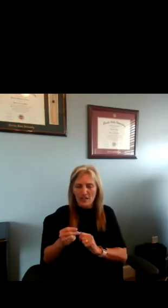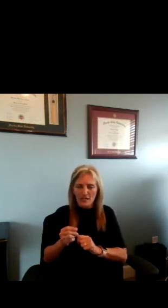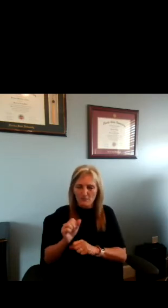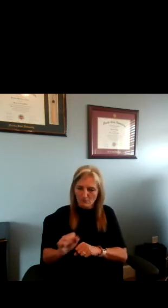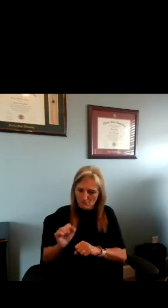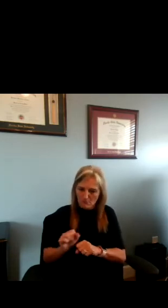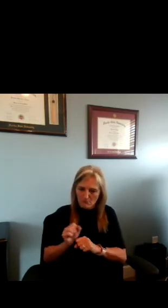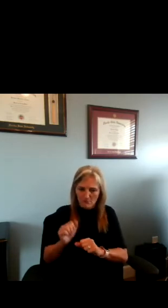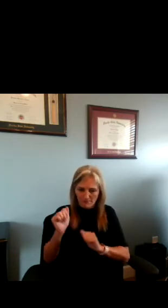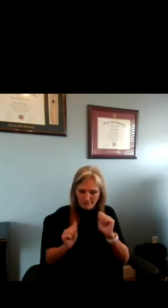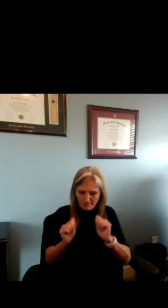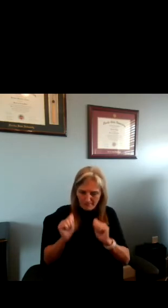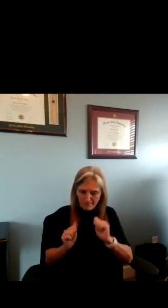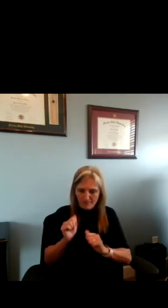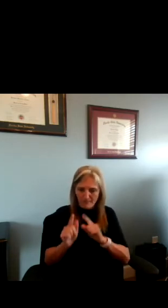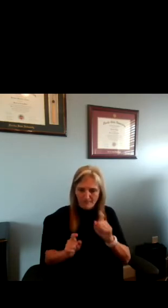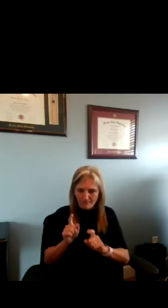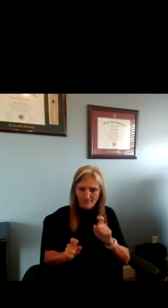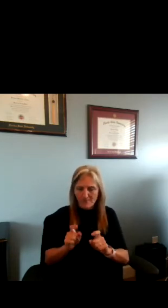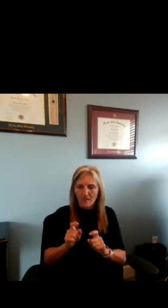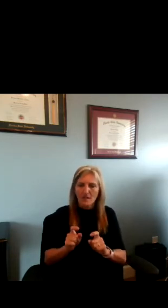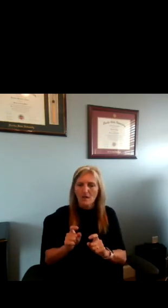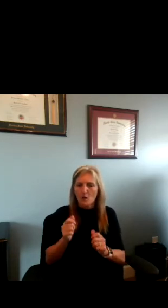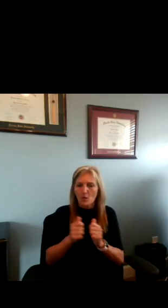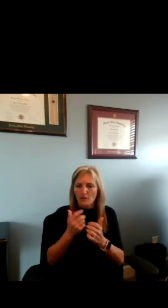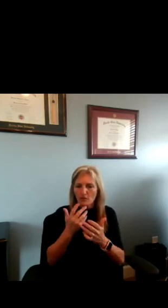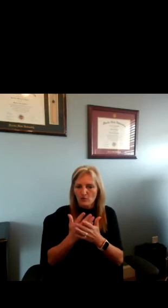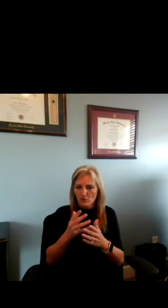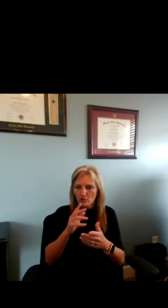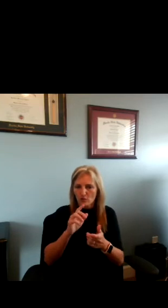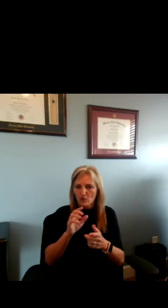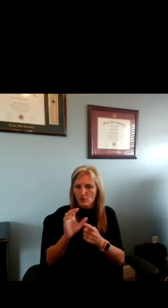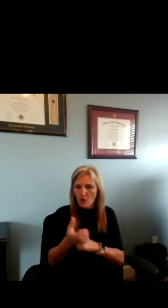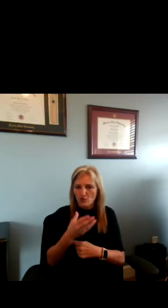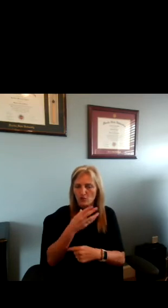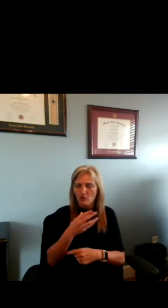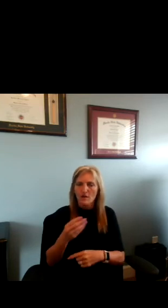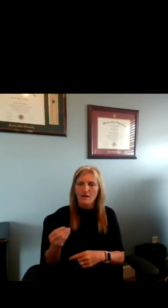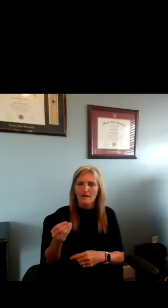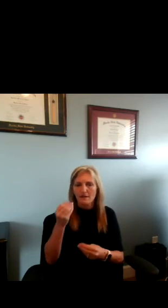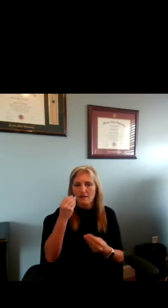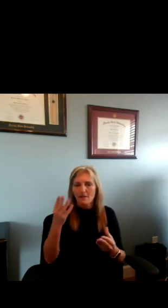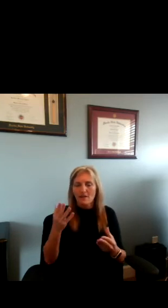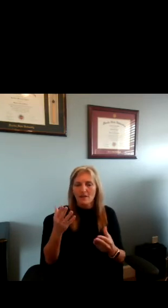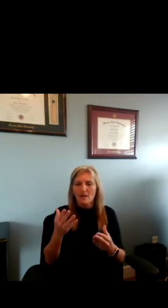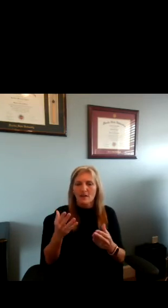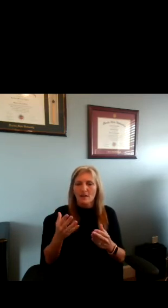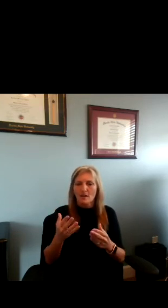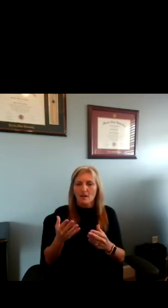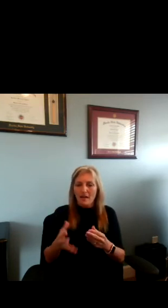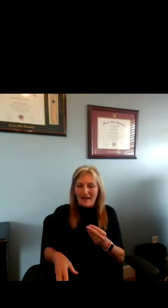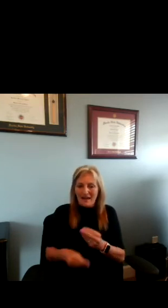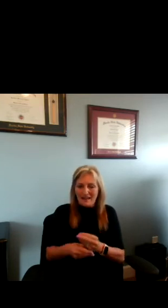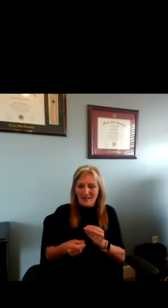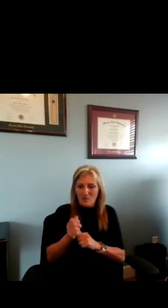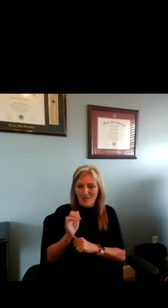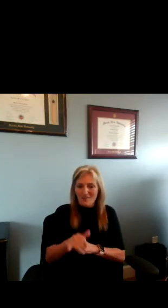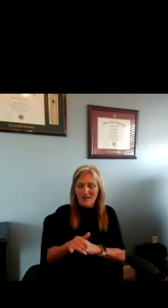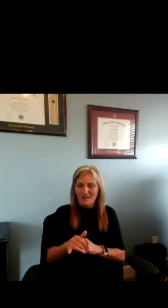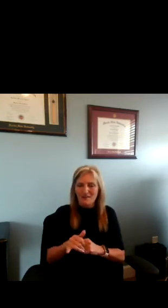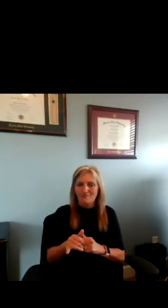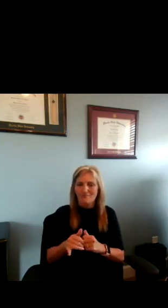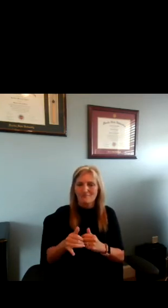evaluation of the prison climate, culture, and context. And so building on the momentum and the partnerships and the learnings from this investment